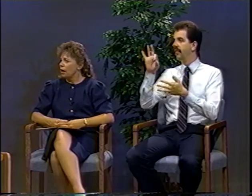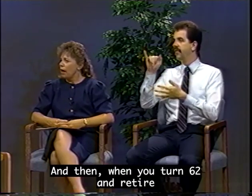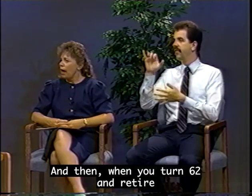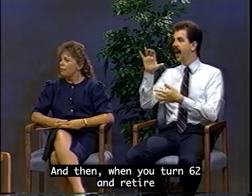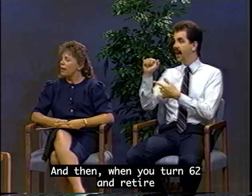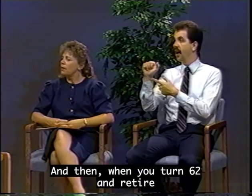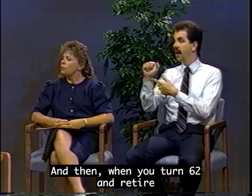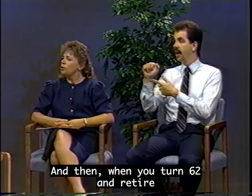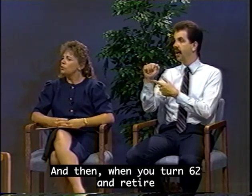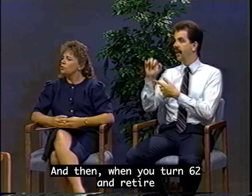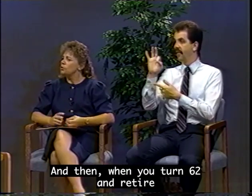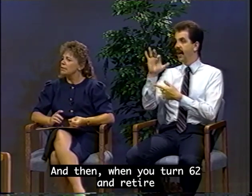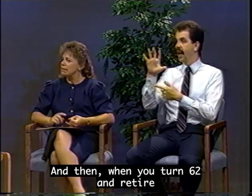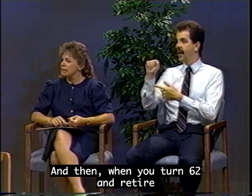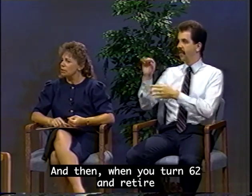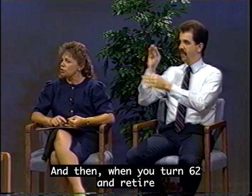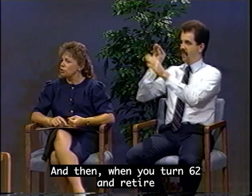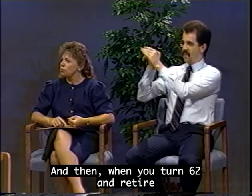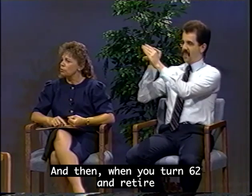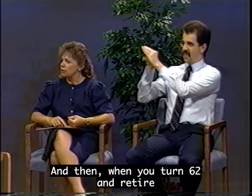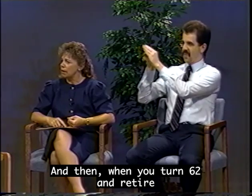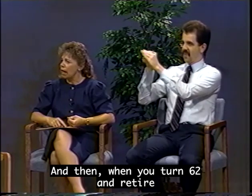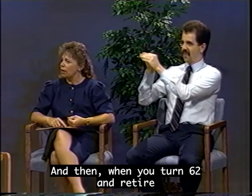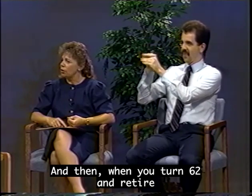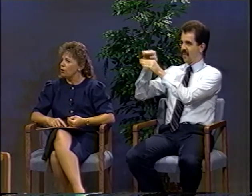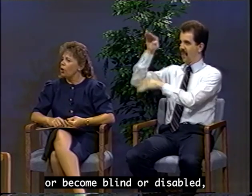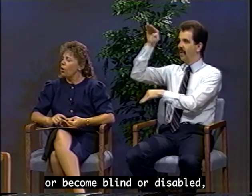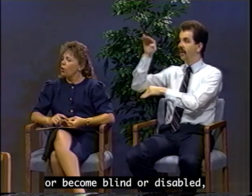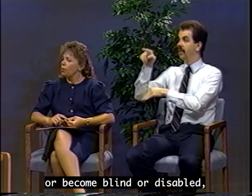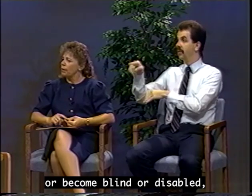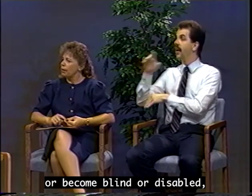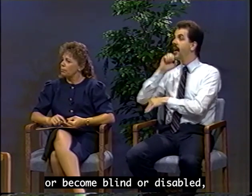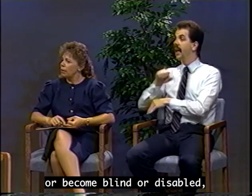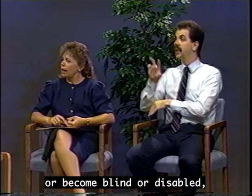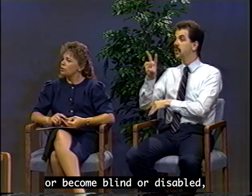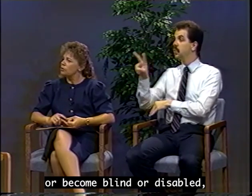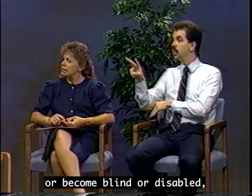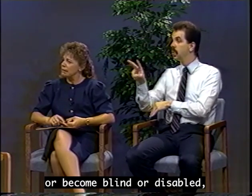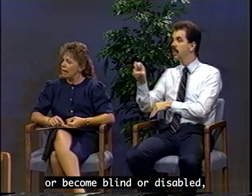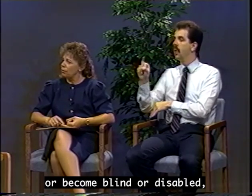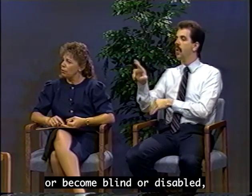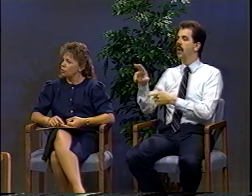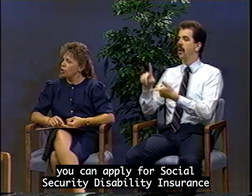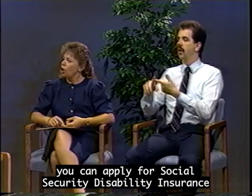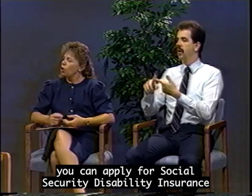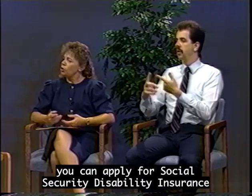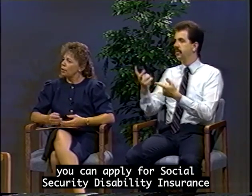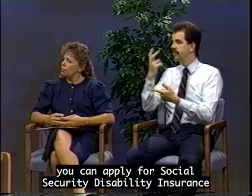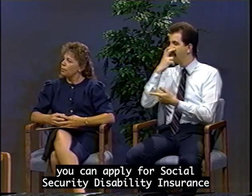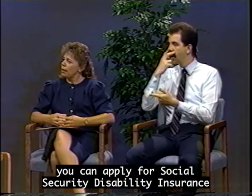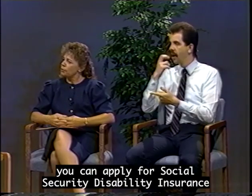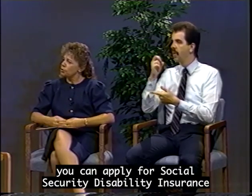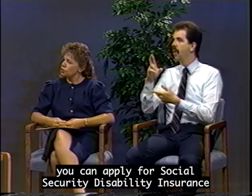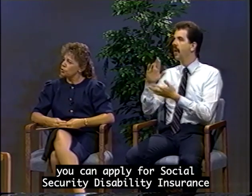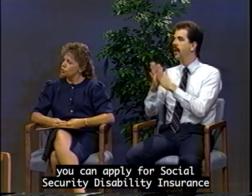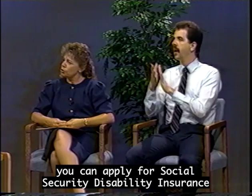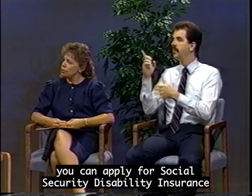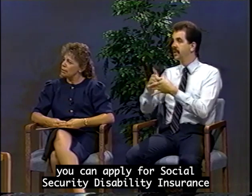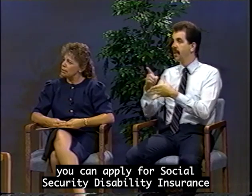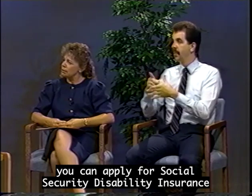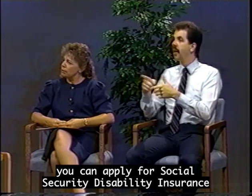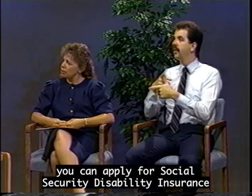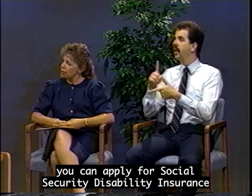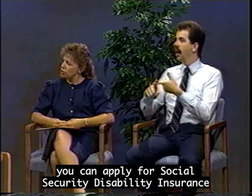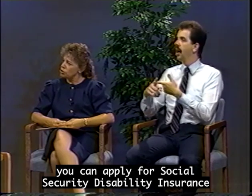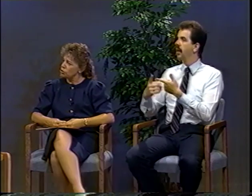fund. And then when you turn 62 and retire or become blind or disabled, you can apply for Social